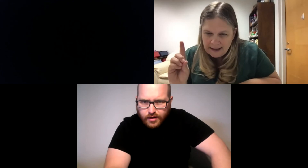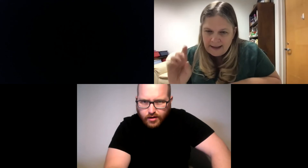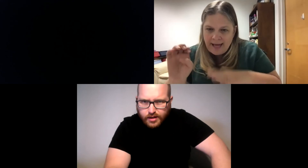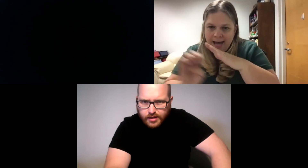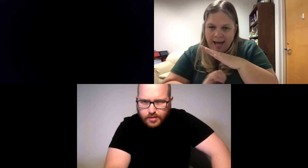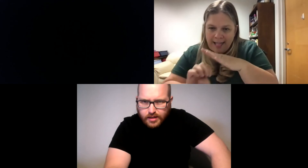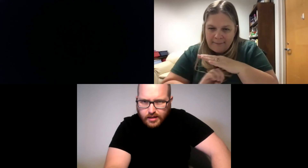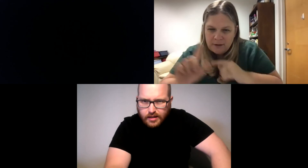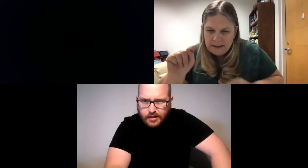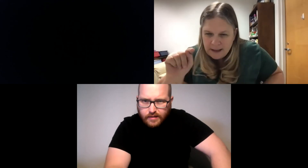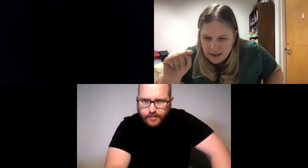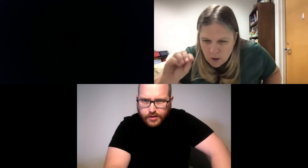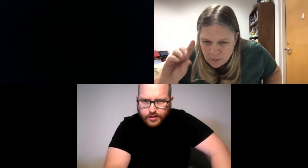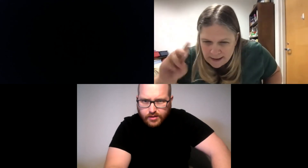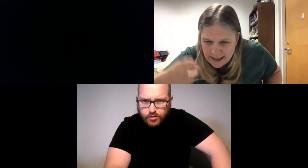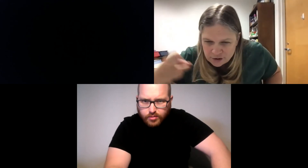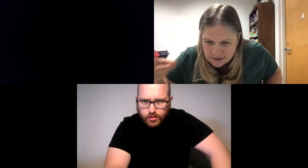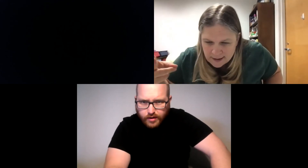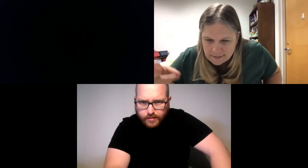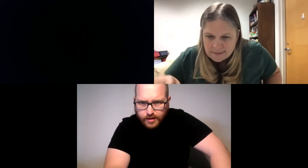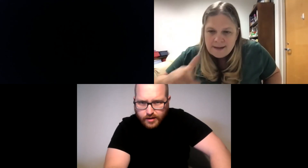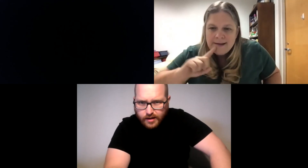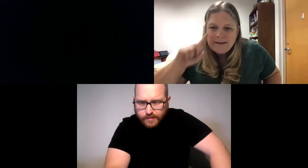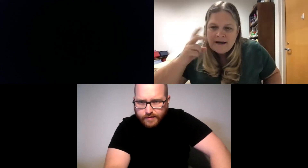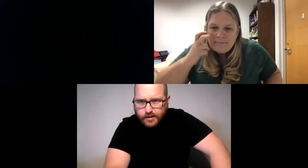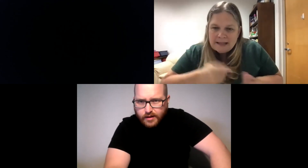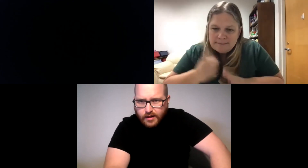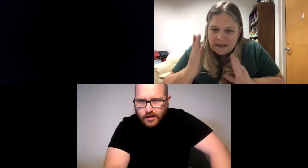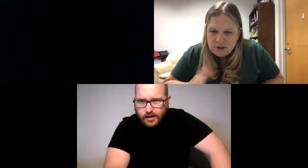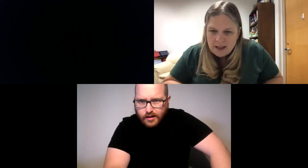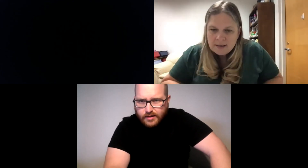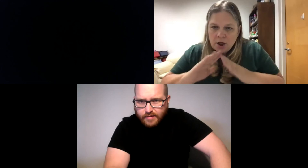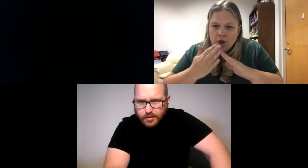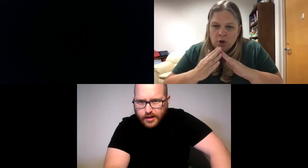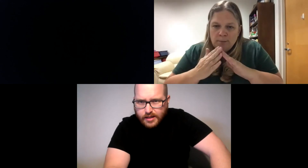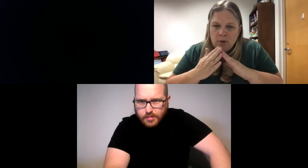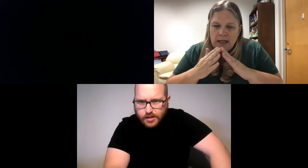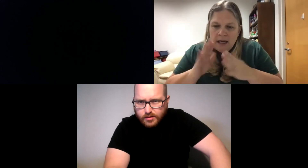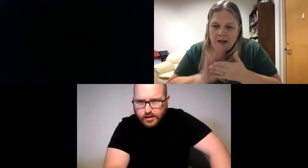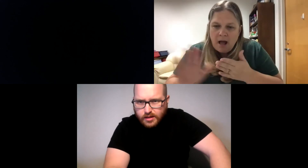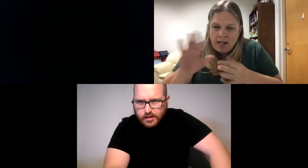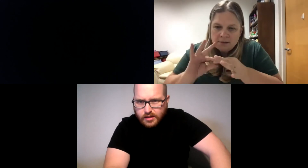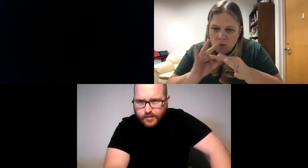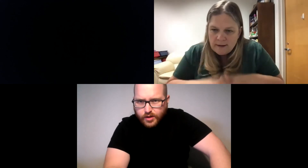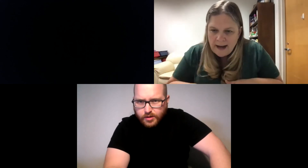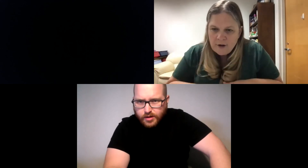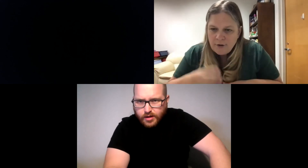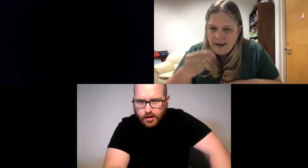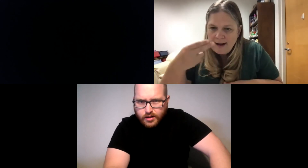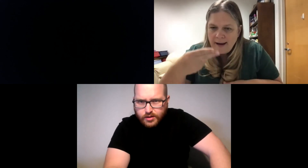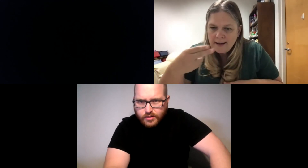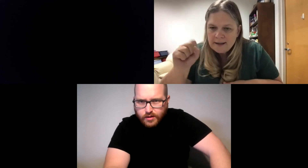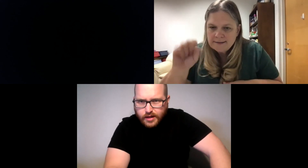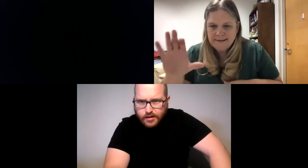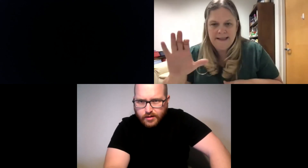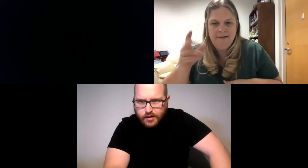counselor at RDSPD, Regional Day School Program for the Deaf, a deaf blind specialist, community